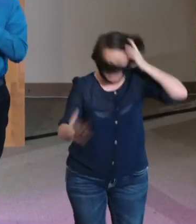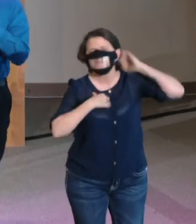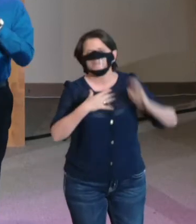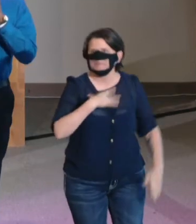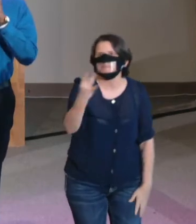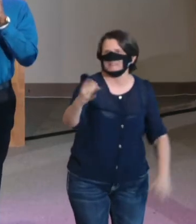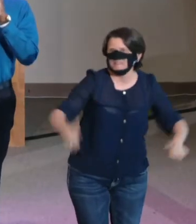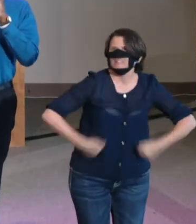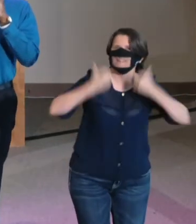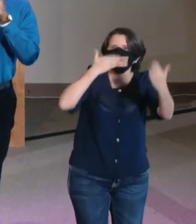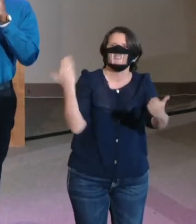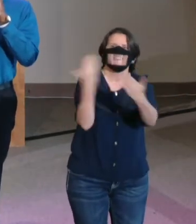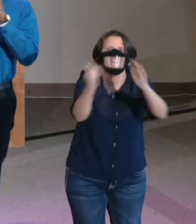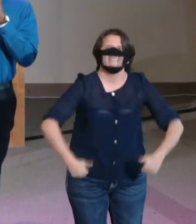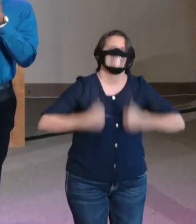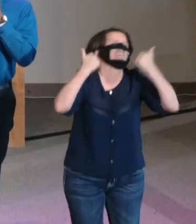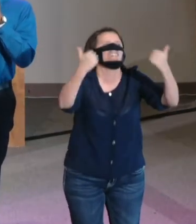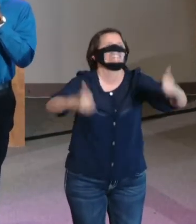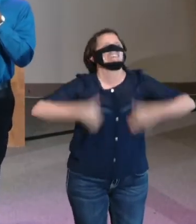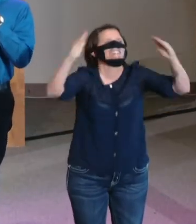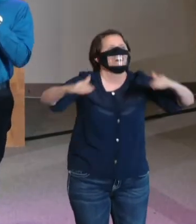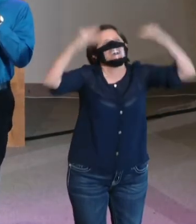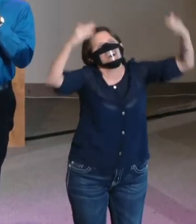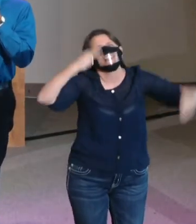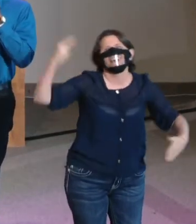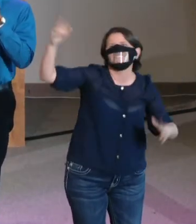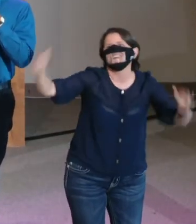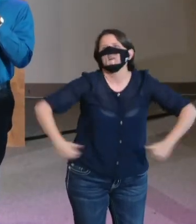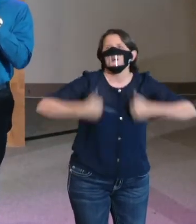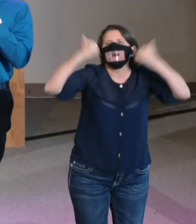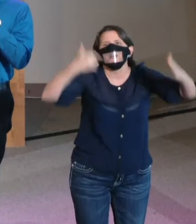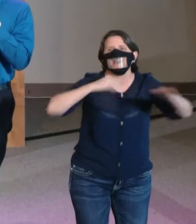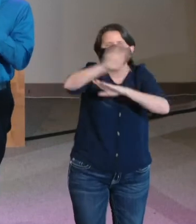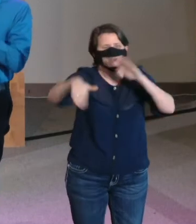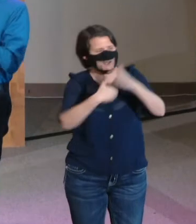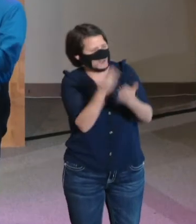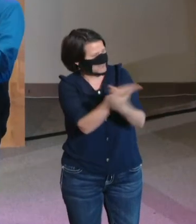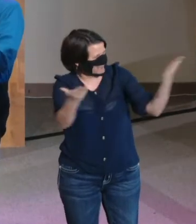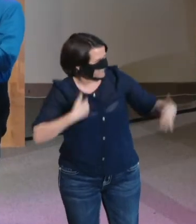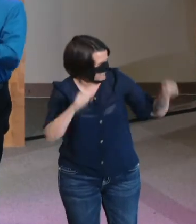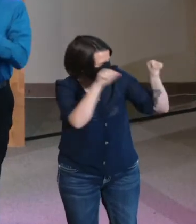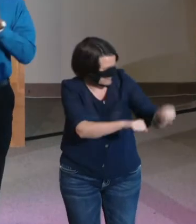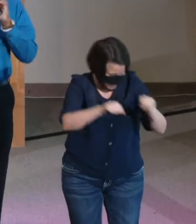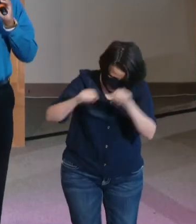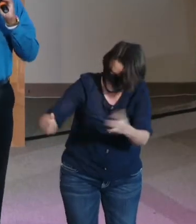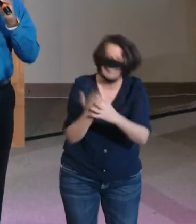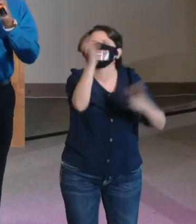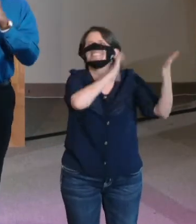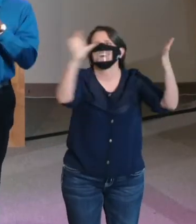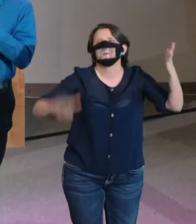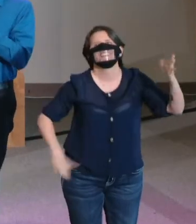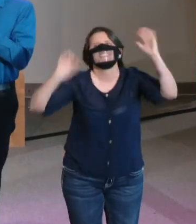I like living the good life, living the high life where all things are possible in